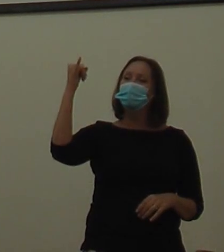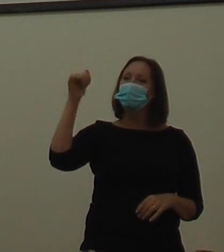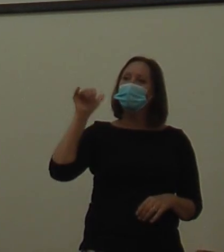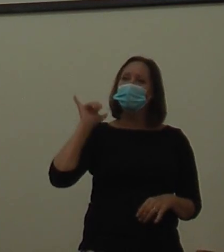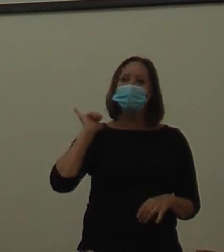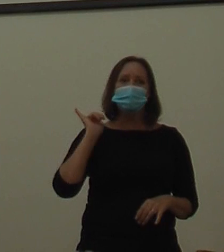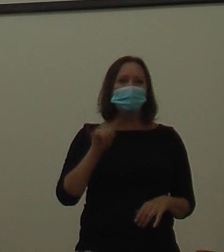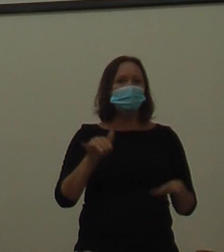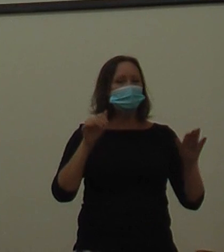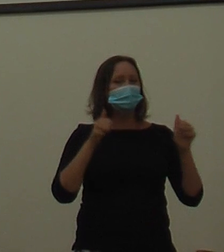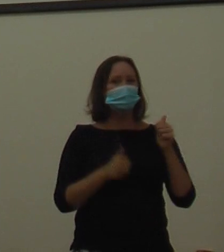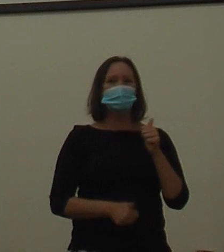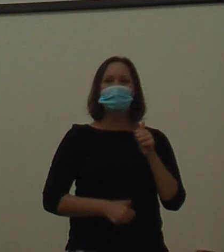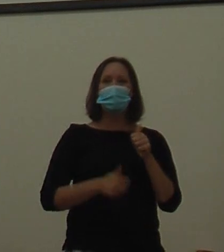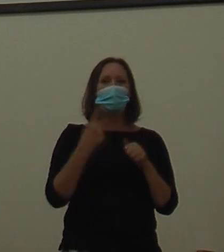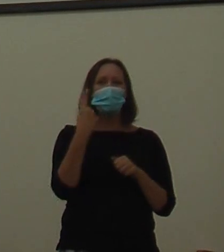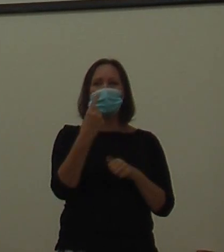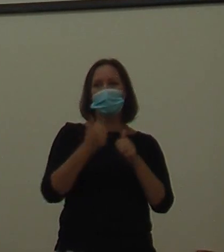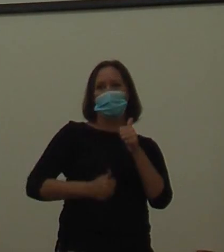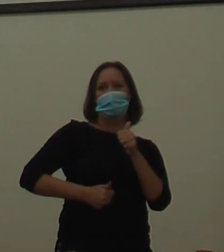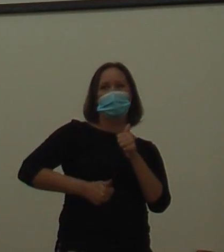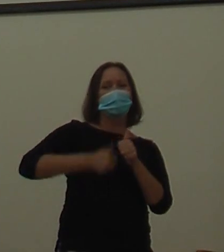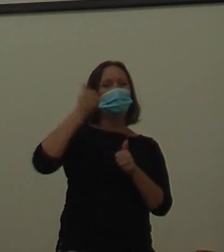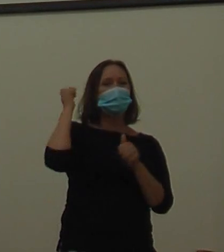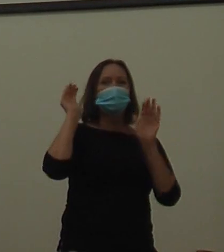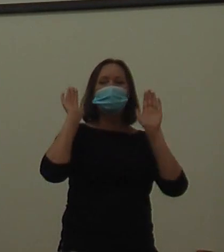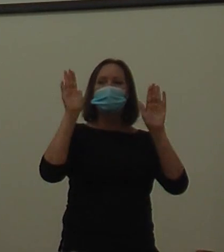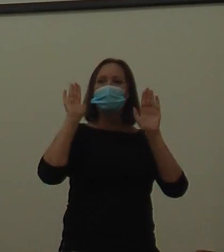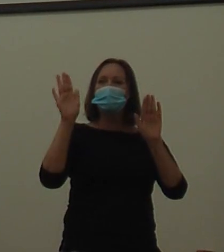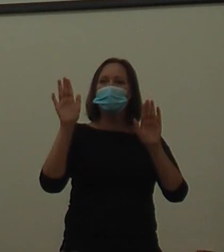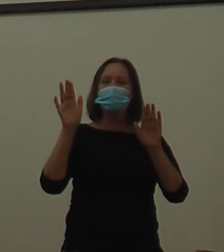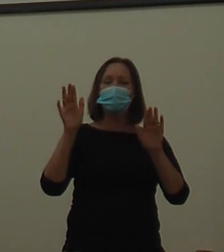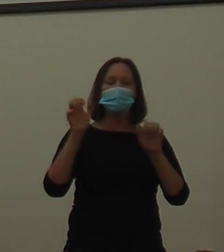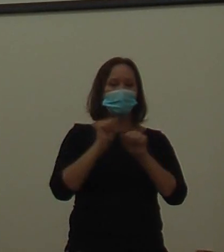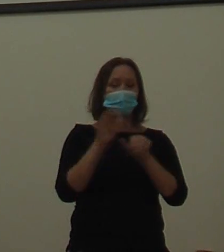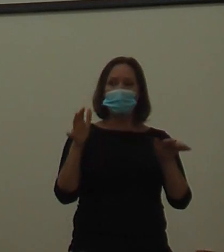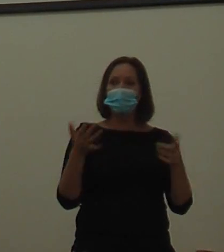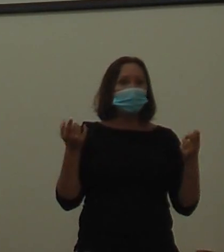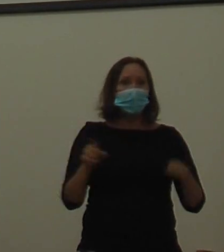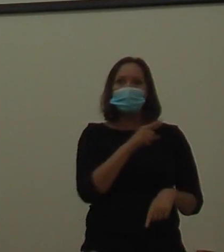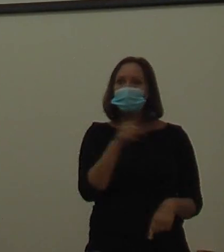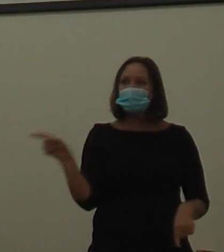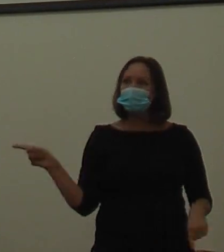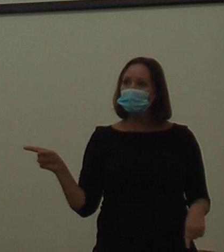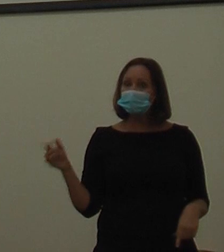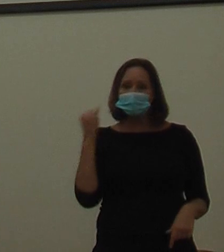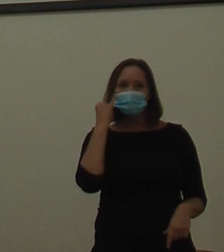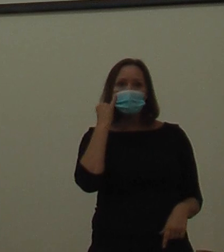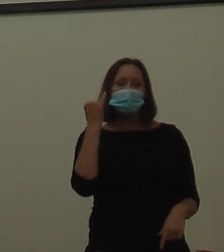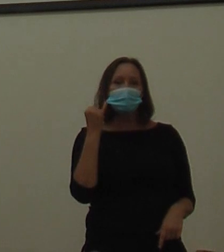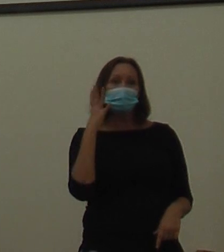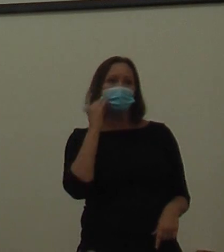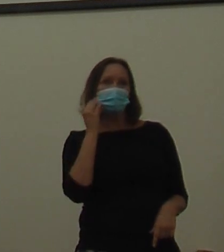most outstanding miracles. What would happen to you if you were there